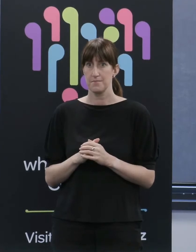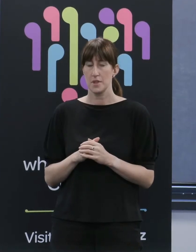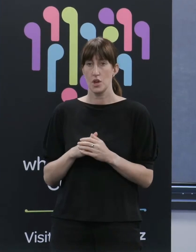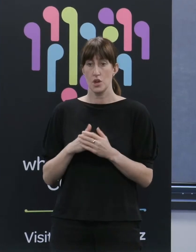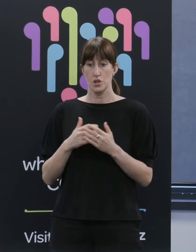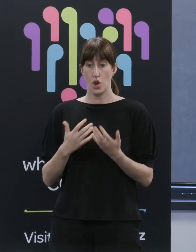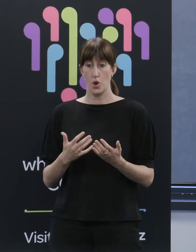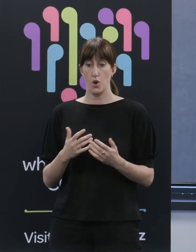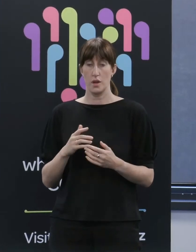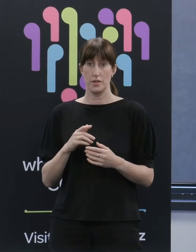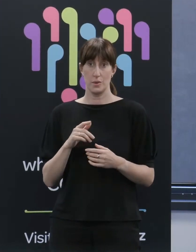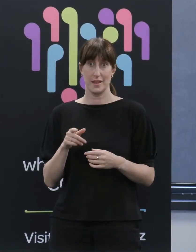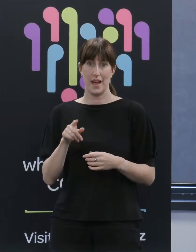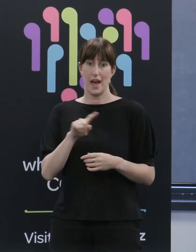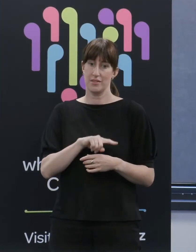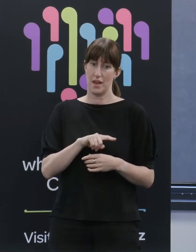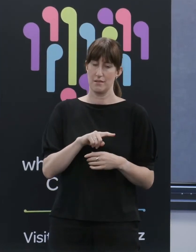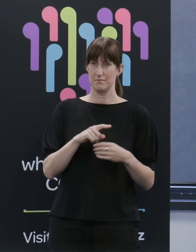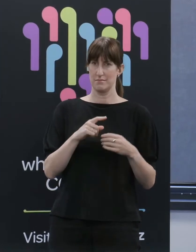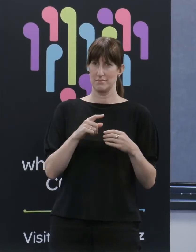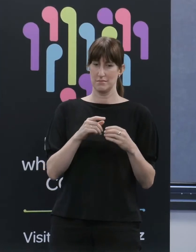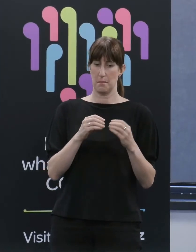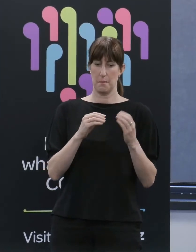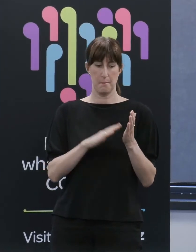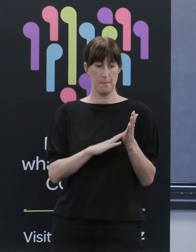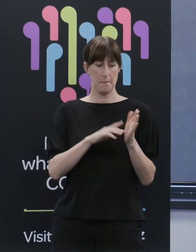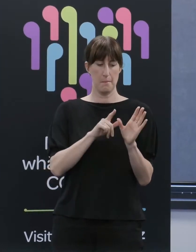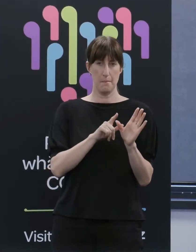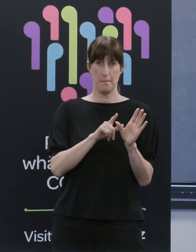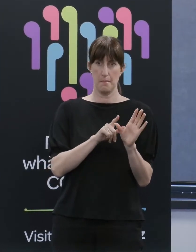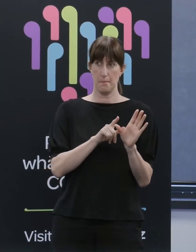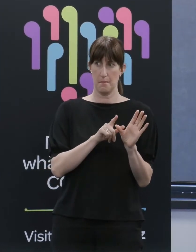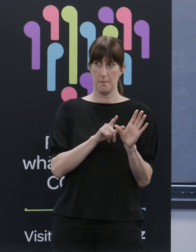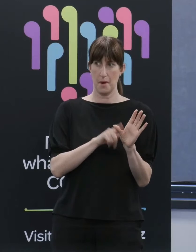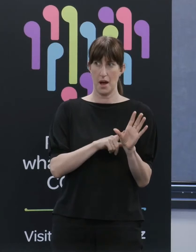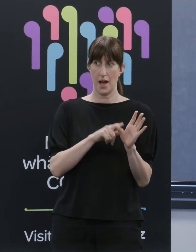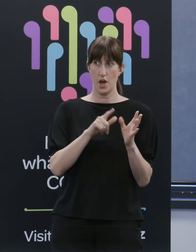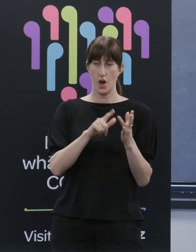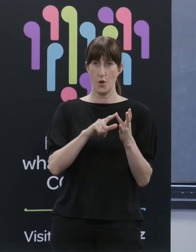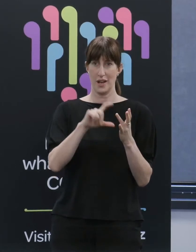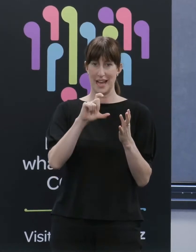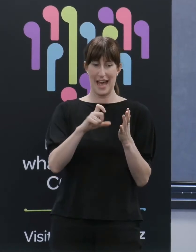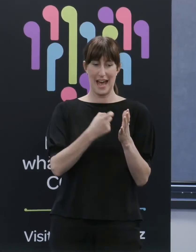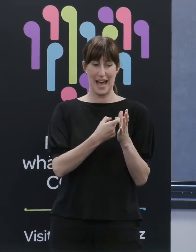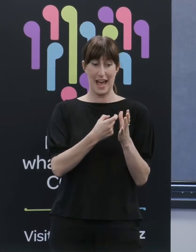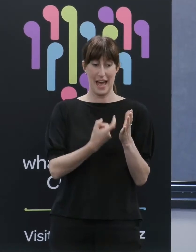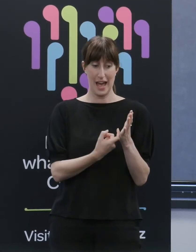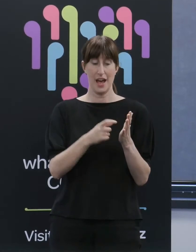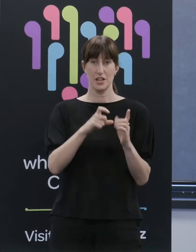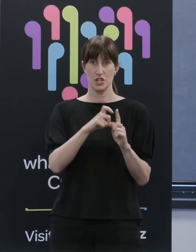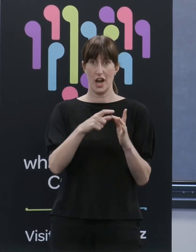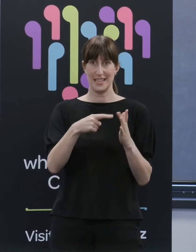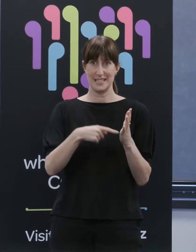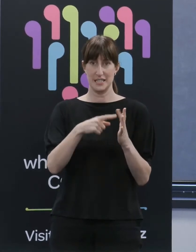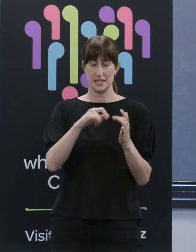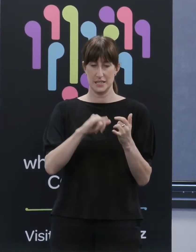myocarditis-related death to the vaccine, we put out quite comprehensive information to our health professionals around the country